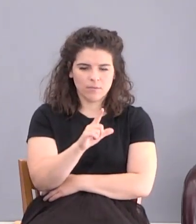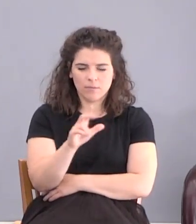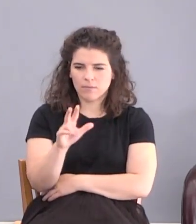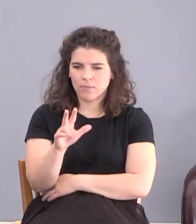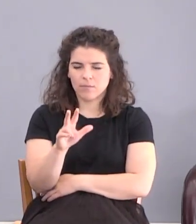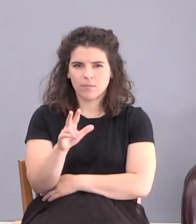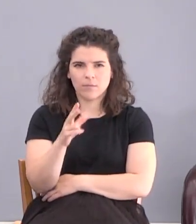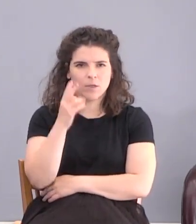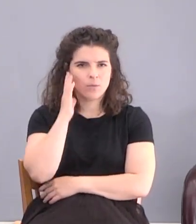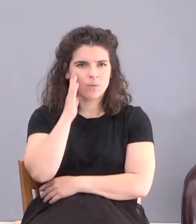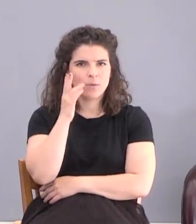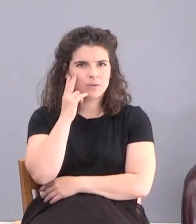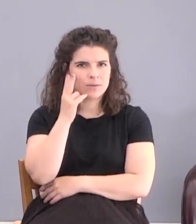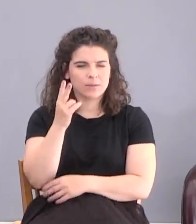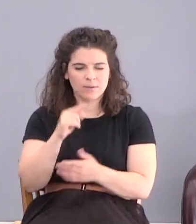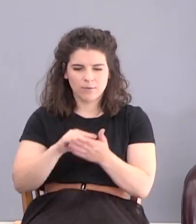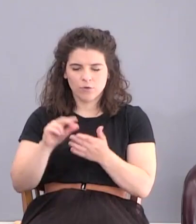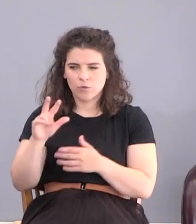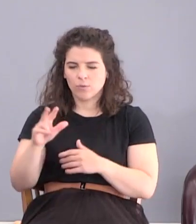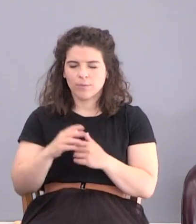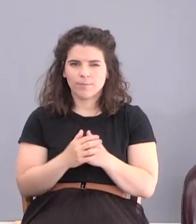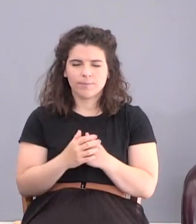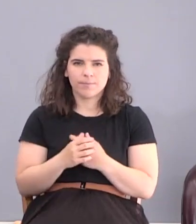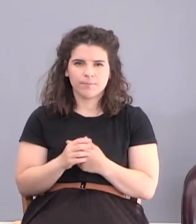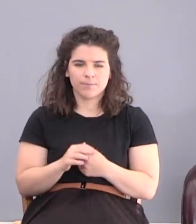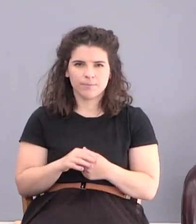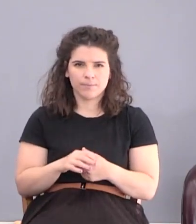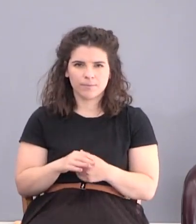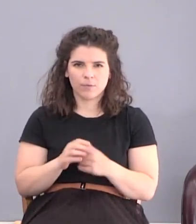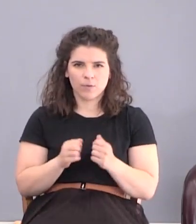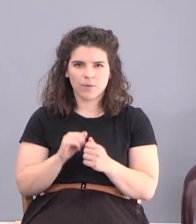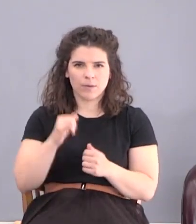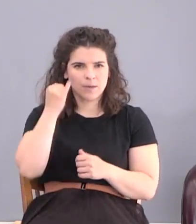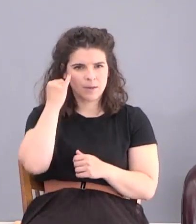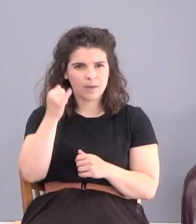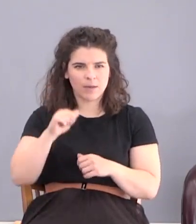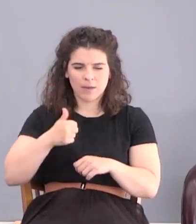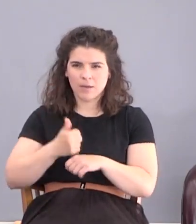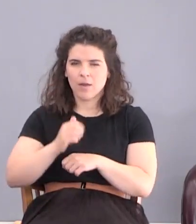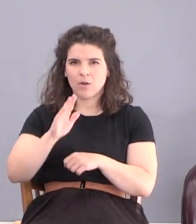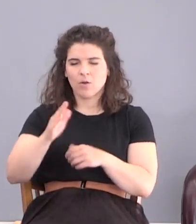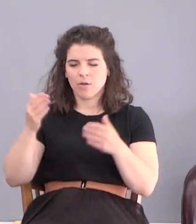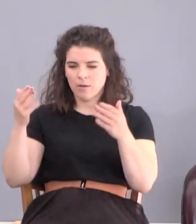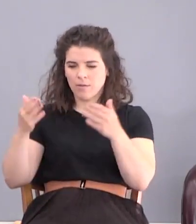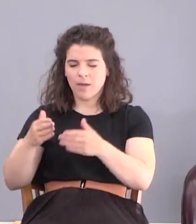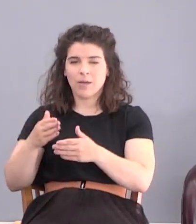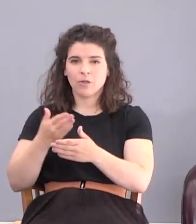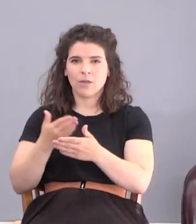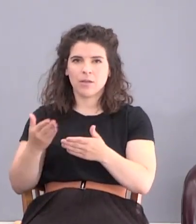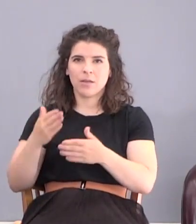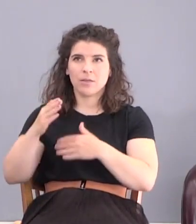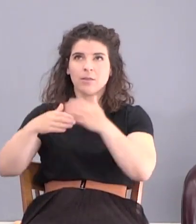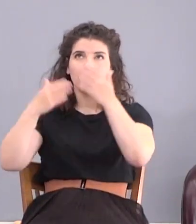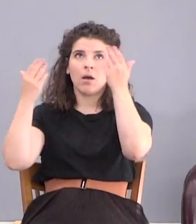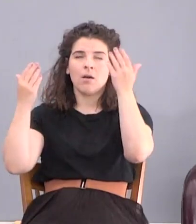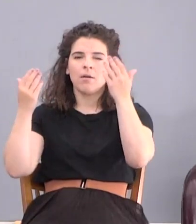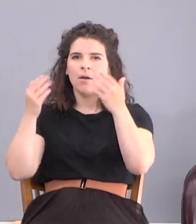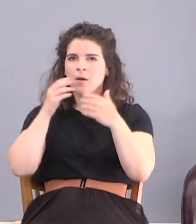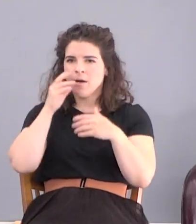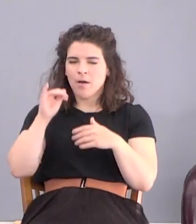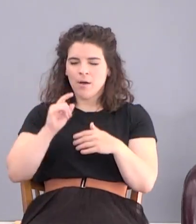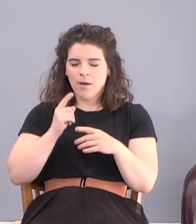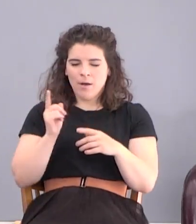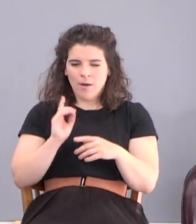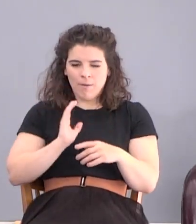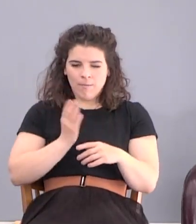And we'll look at verse 3 now. So with the idea of setting our affection, we need to be setting our affection on the things above, because that is